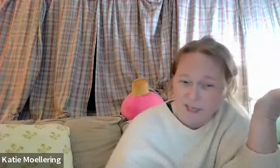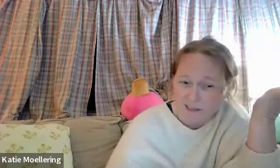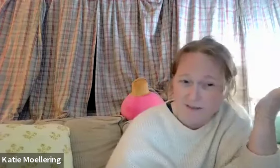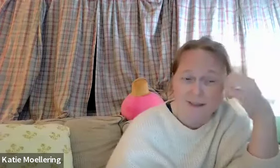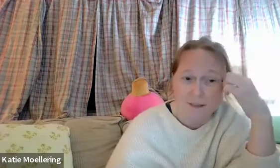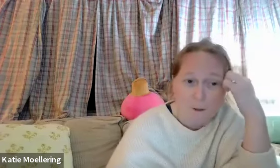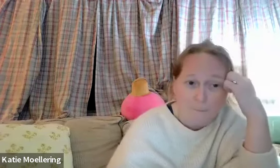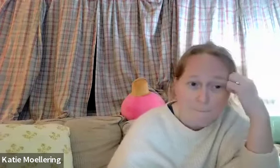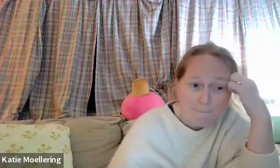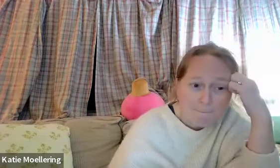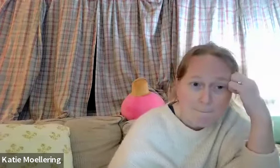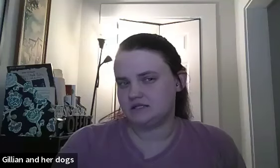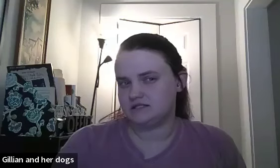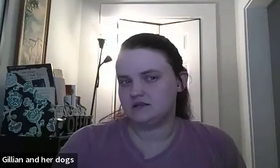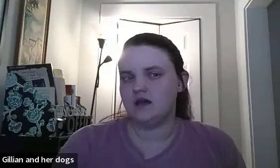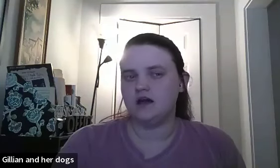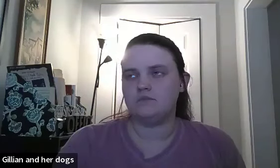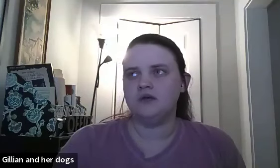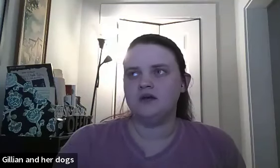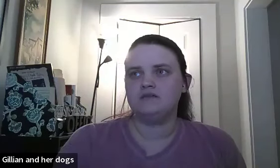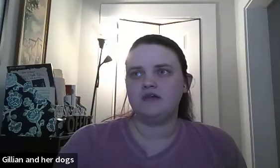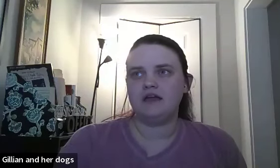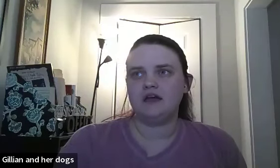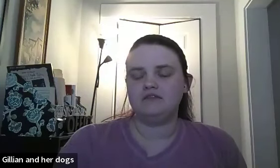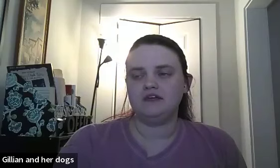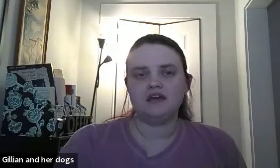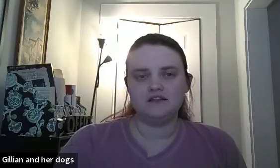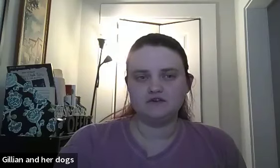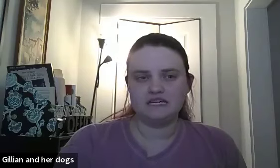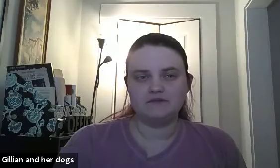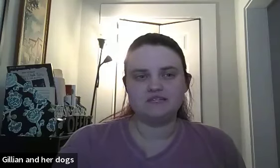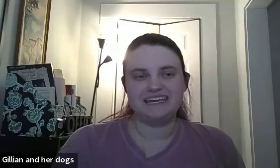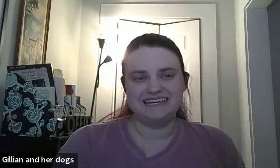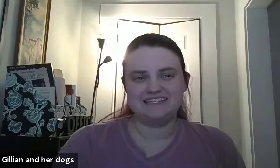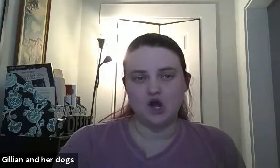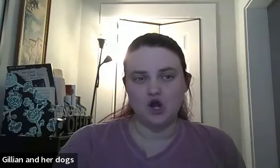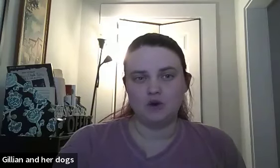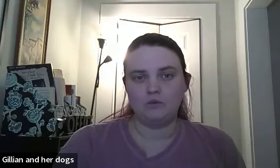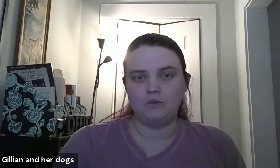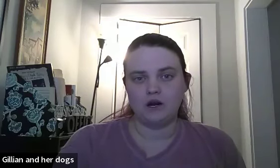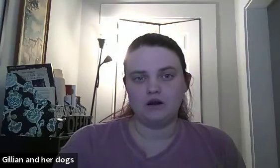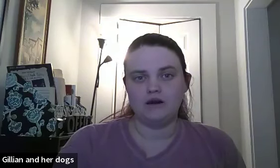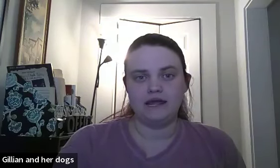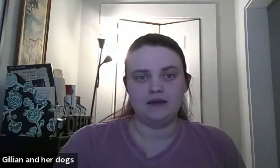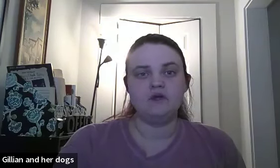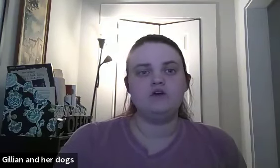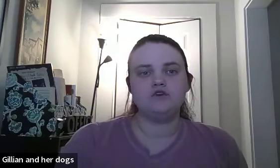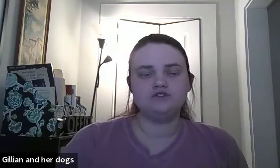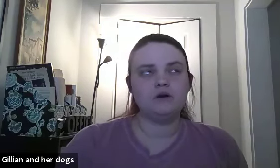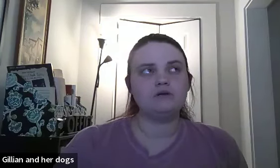correct? Yes. Like I like kind of like those linking verbs like is, are, were, am. Those are